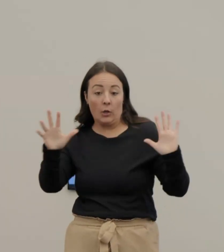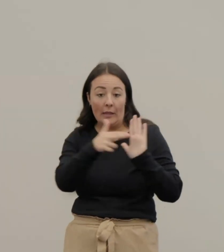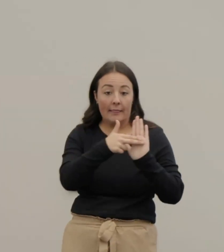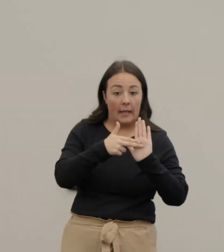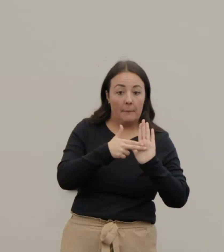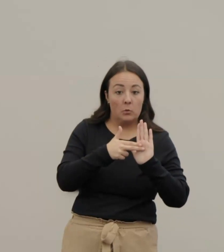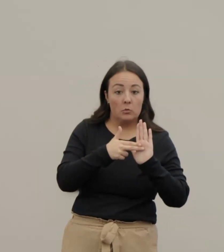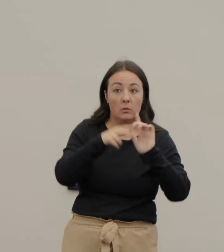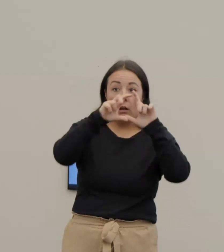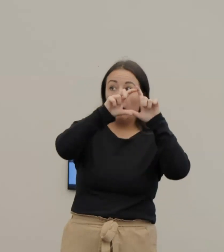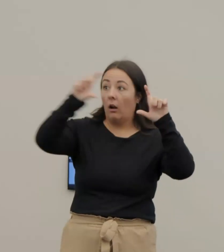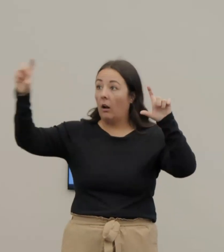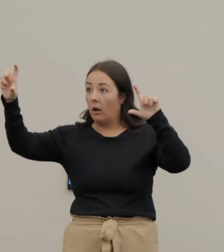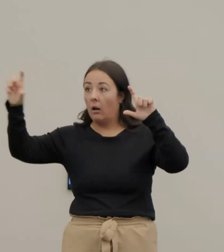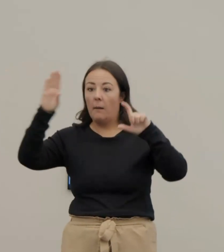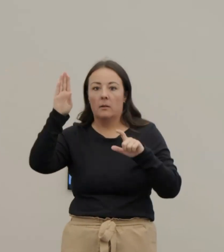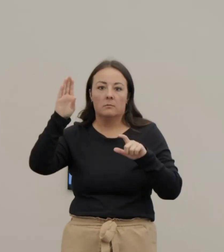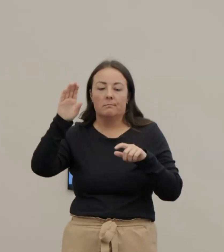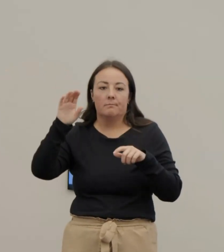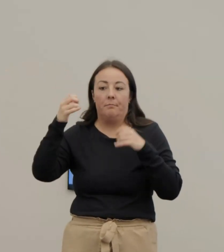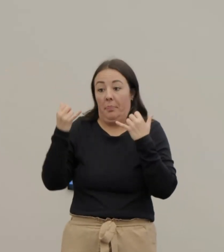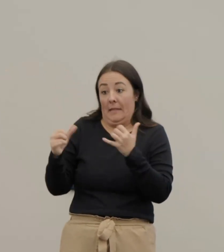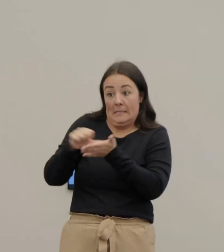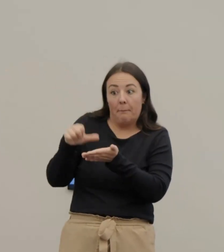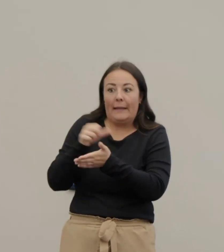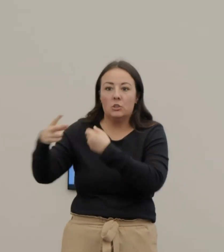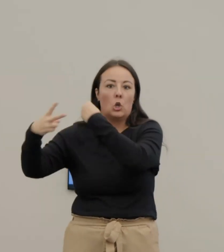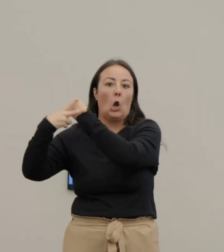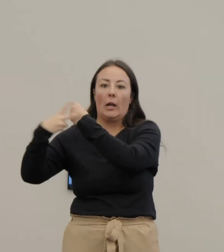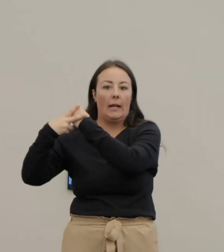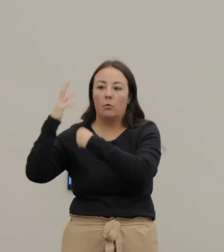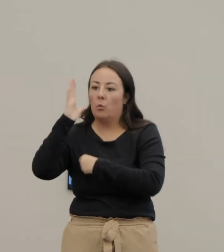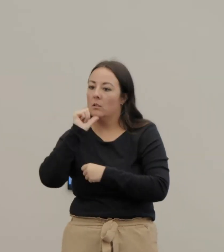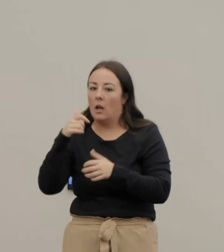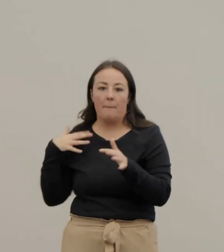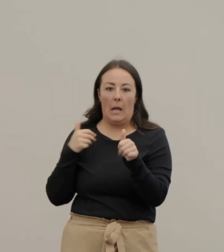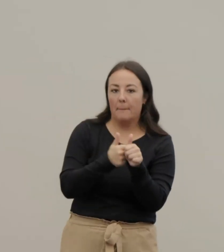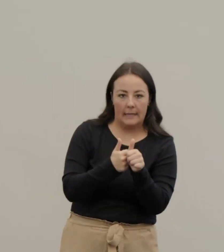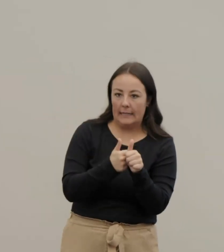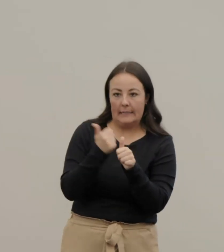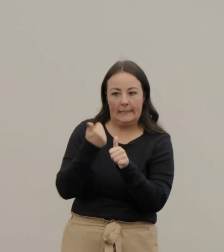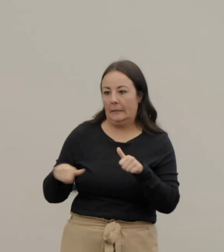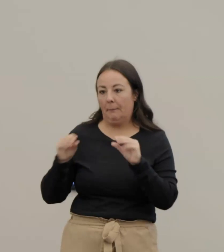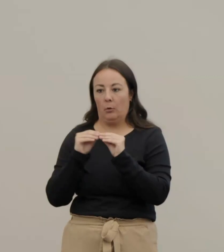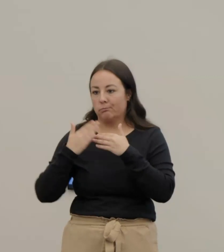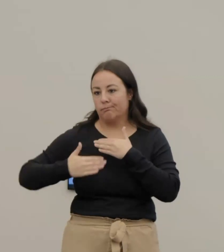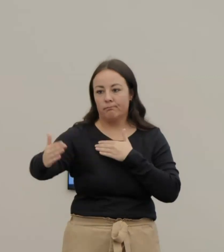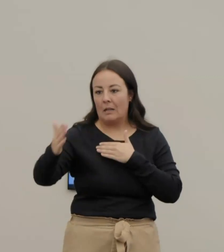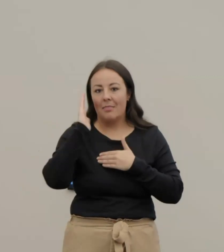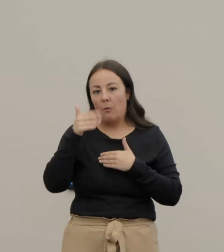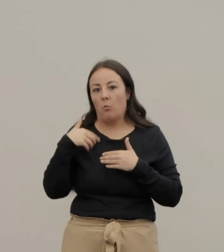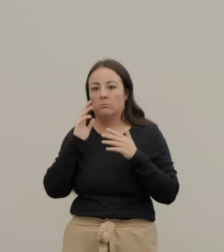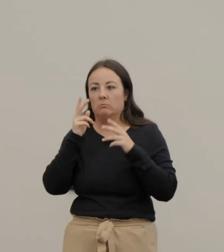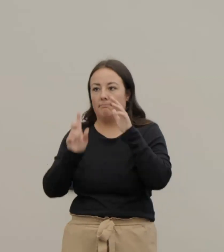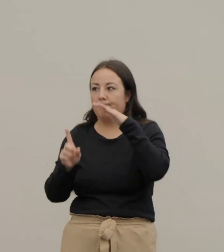put a big banner across the top that just says this page has been archived and will not be updated. And that populates across every single page of